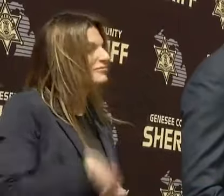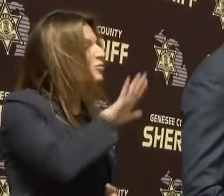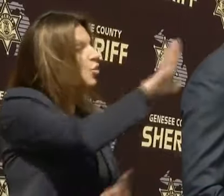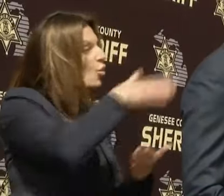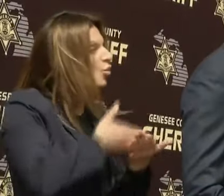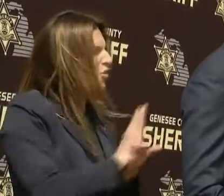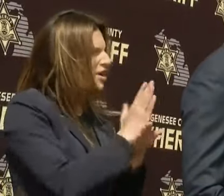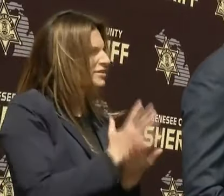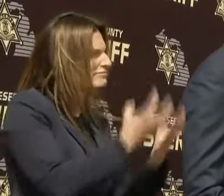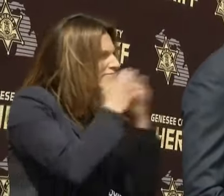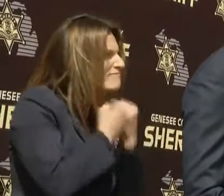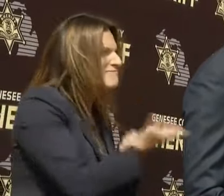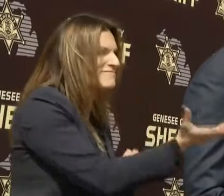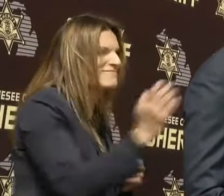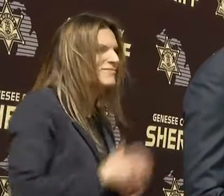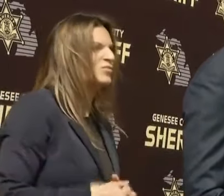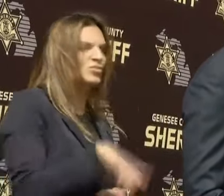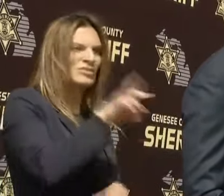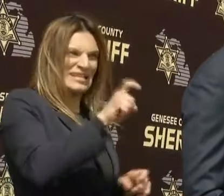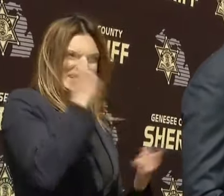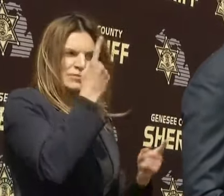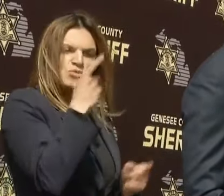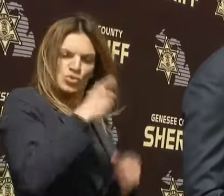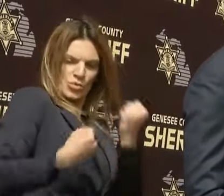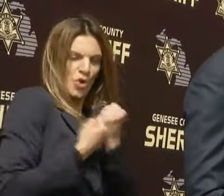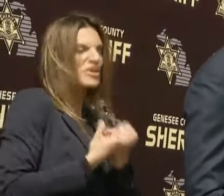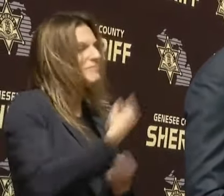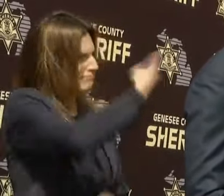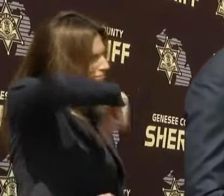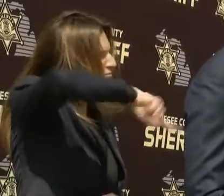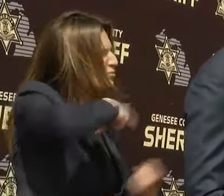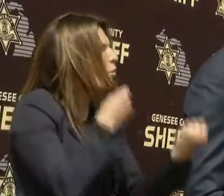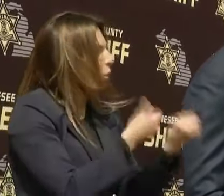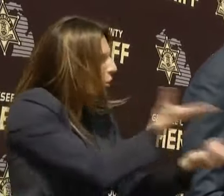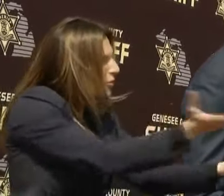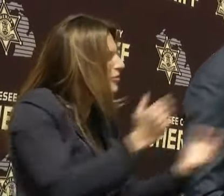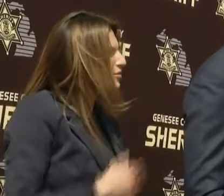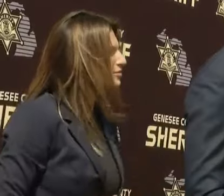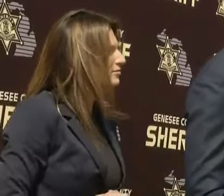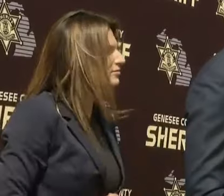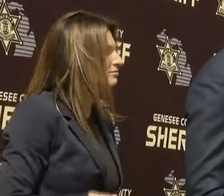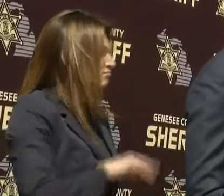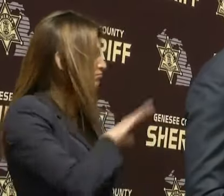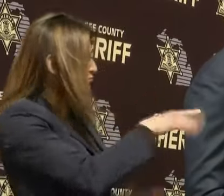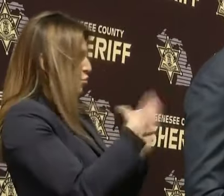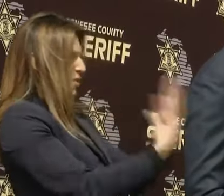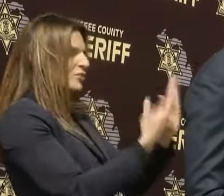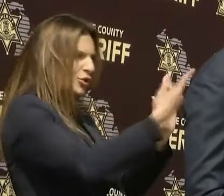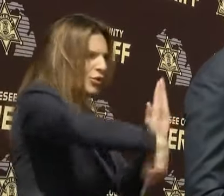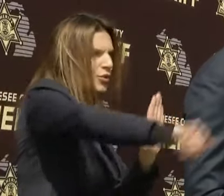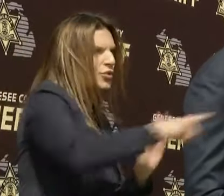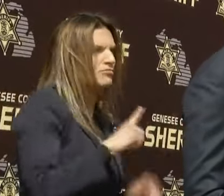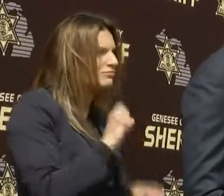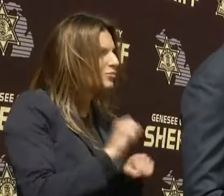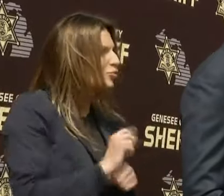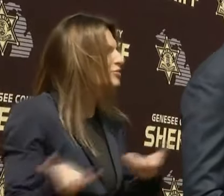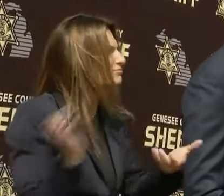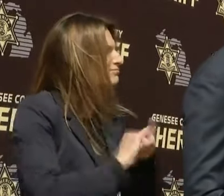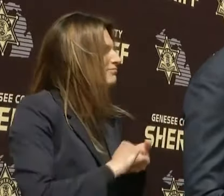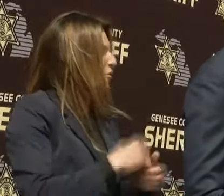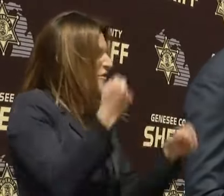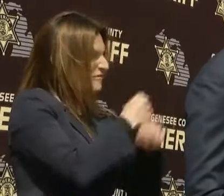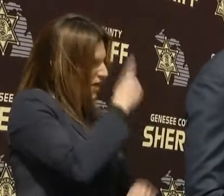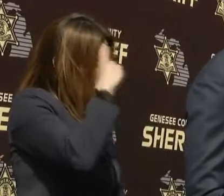their rights and need someone in their corner. Everyone here represented is in that corner, working with